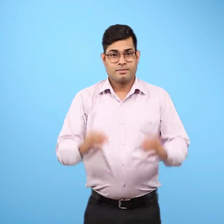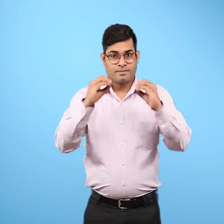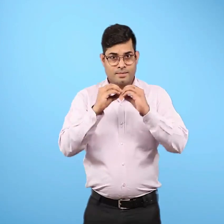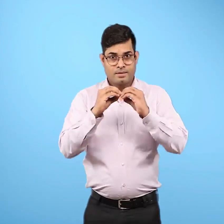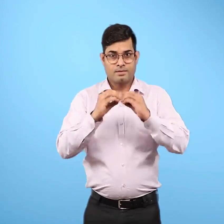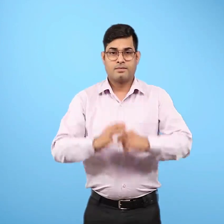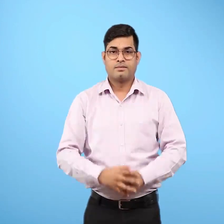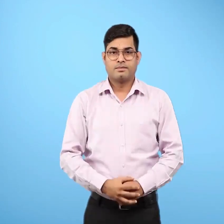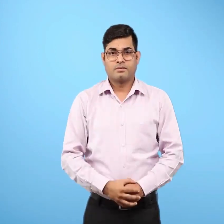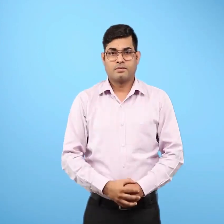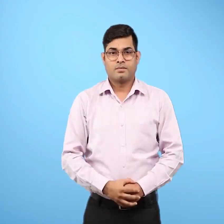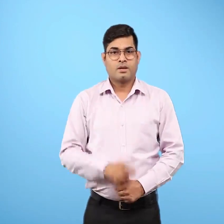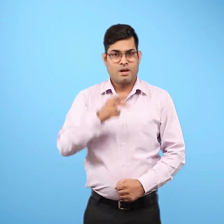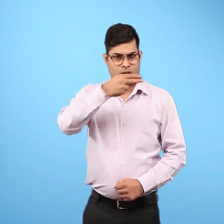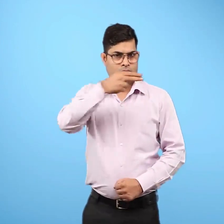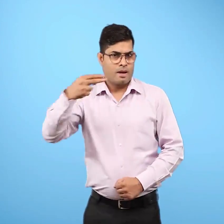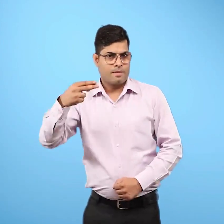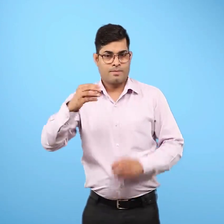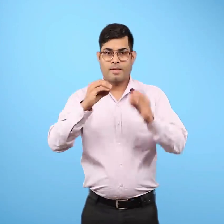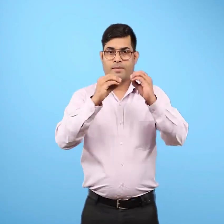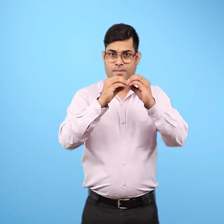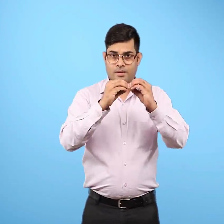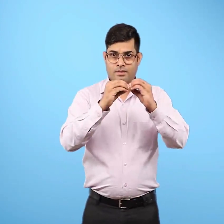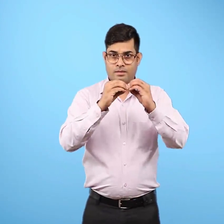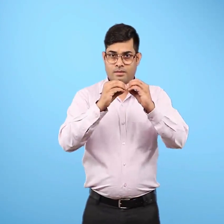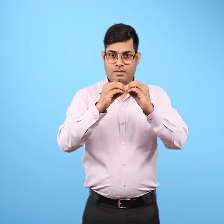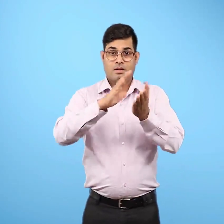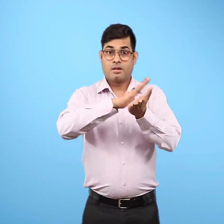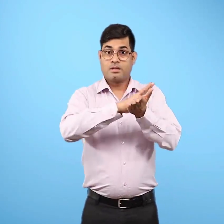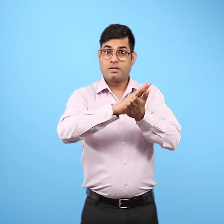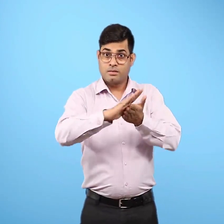B. Bhairon Singh is a worker in Rajasthan.